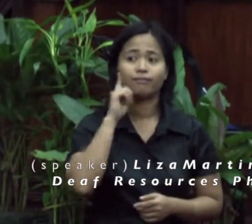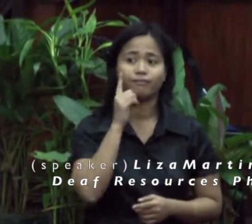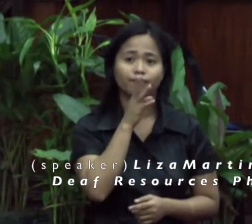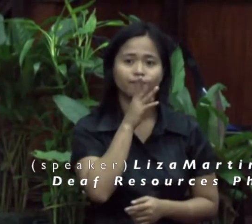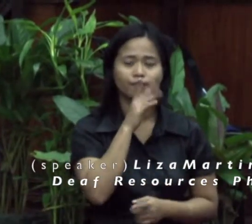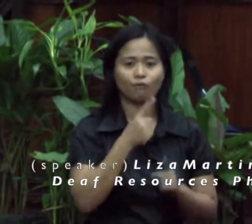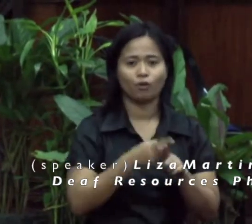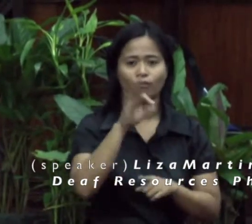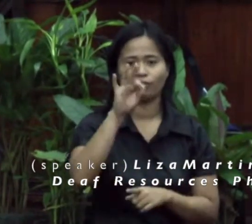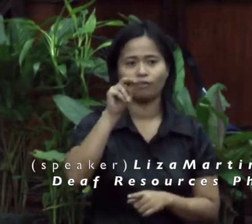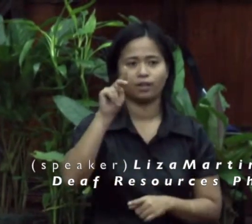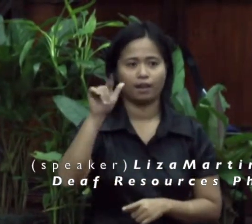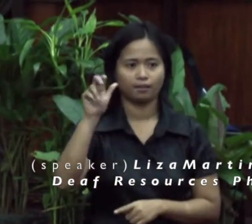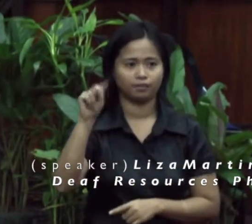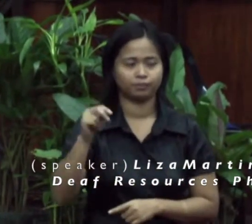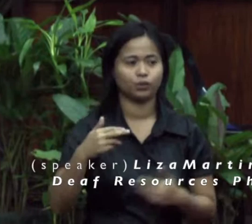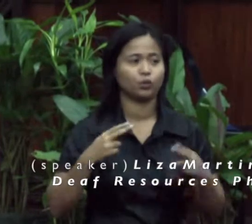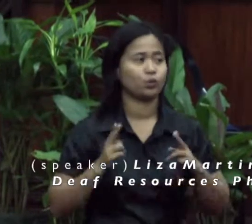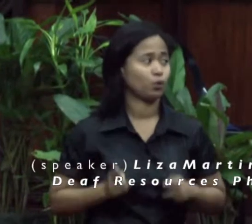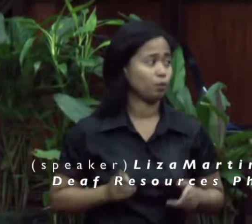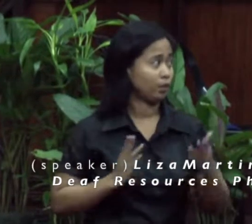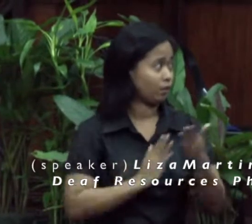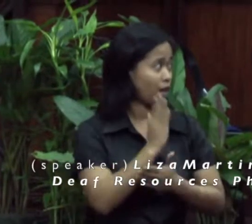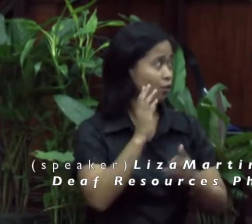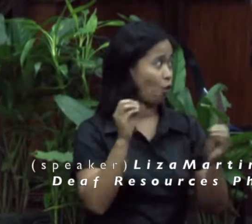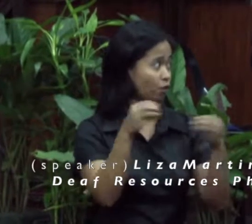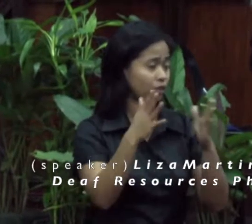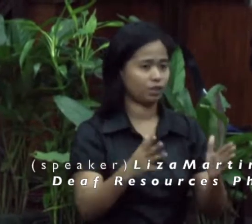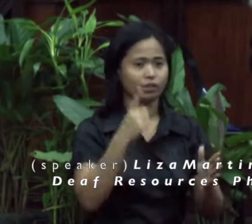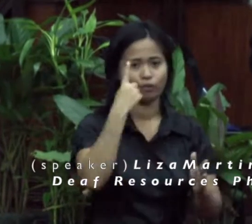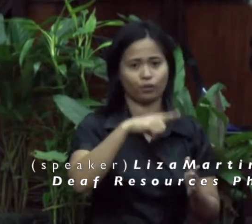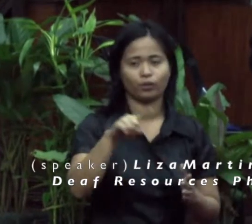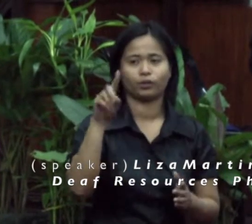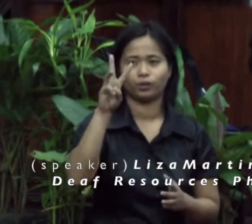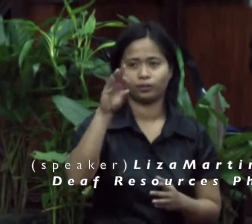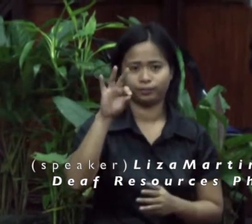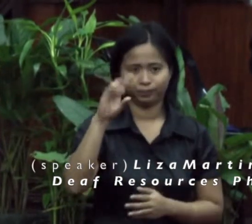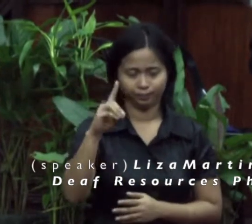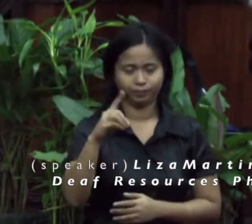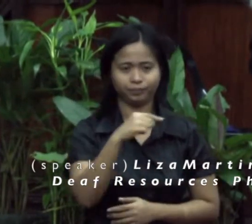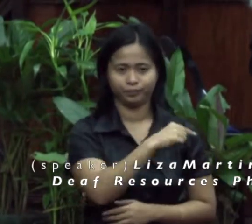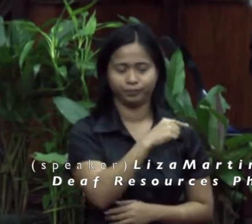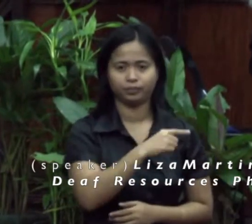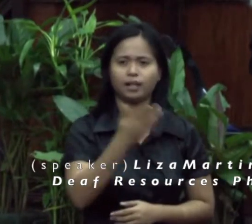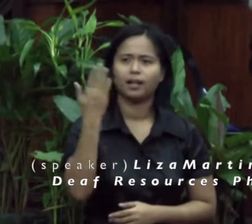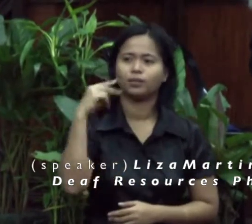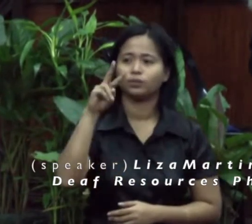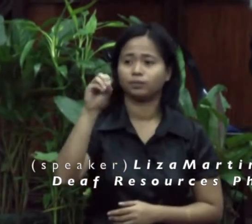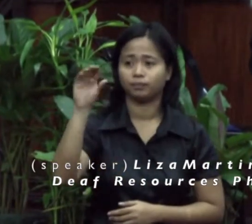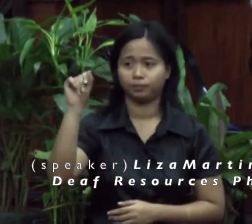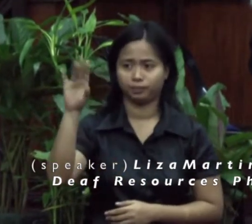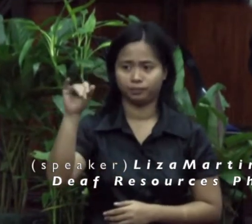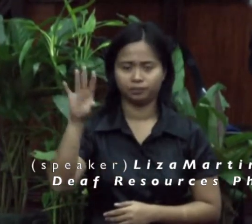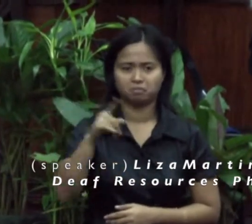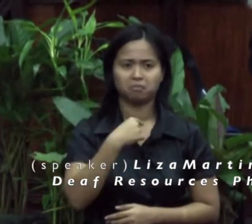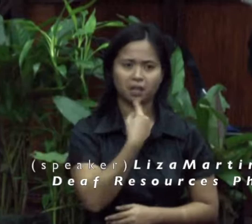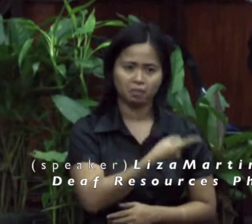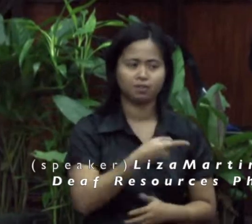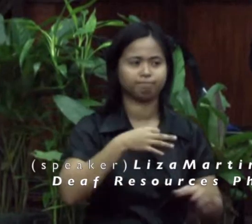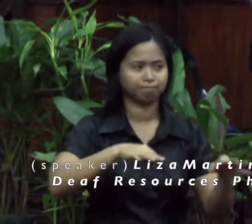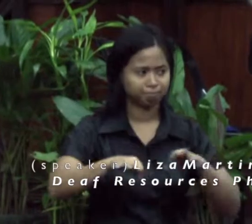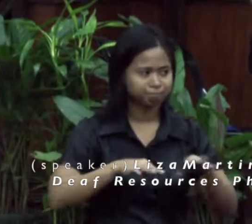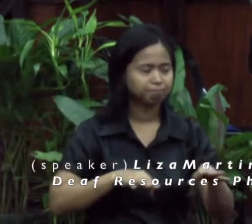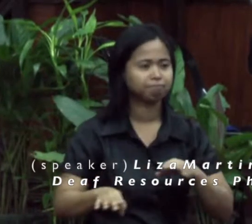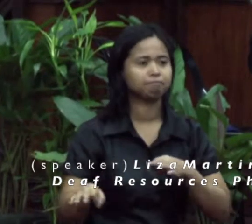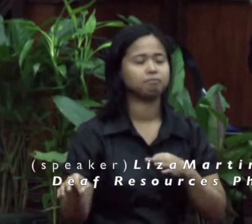from Finland. She's the Human Rights Officer of the World Federation of the Deaf. And this was in 2015, and among the things that she